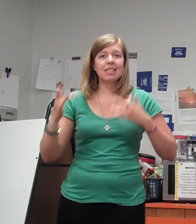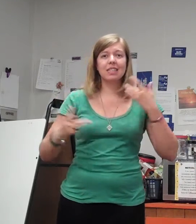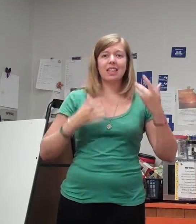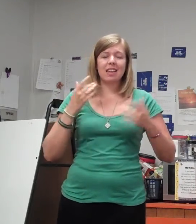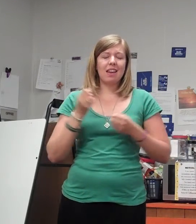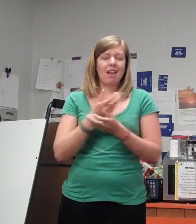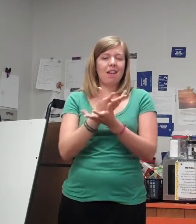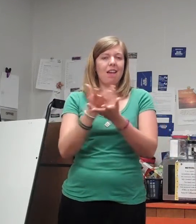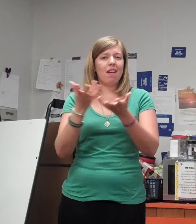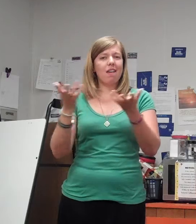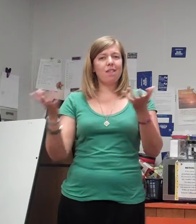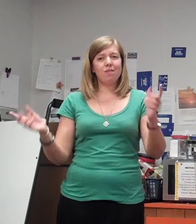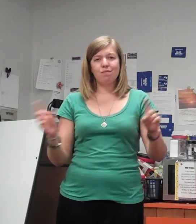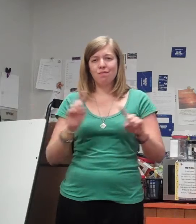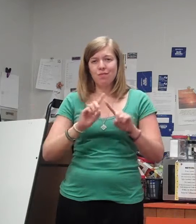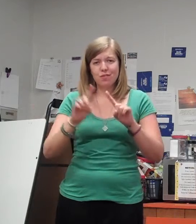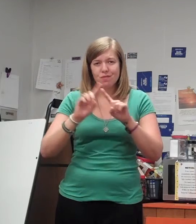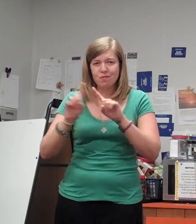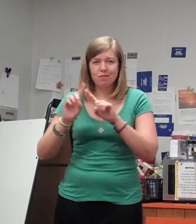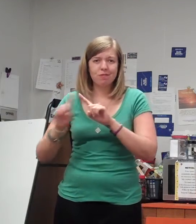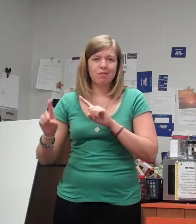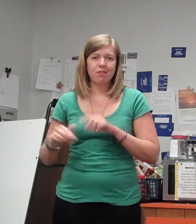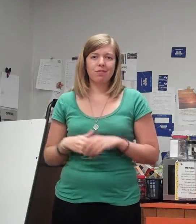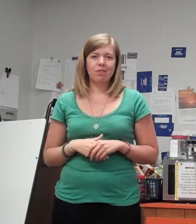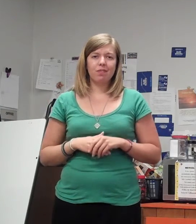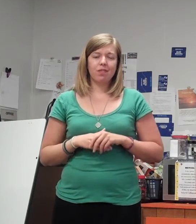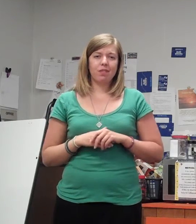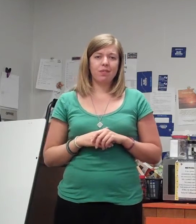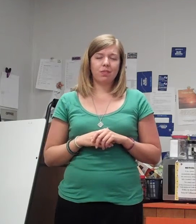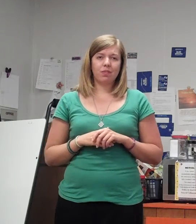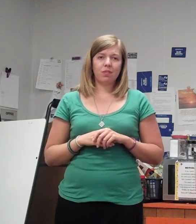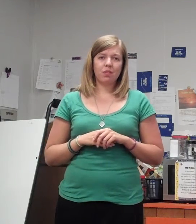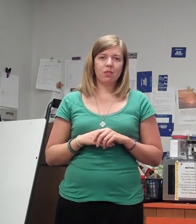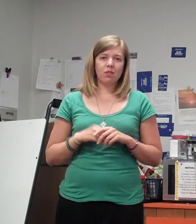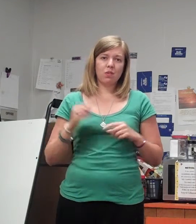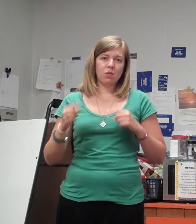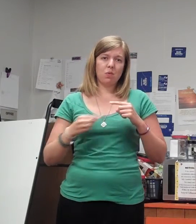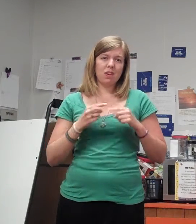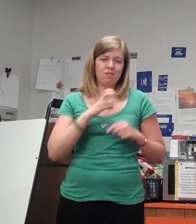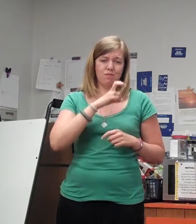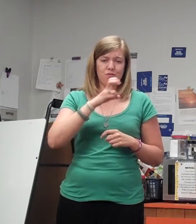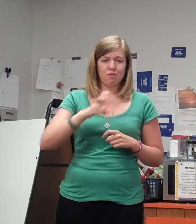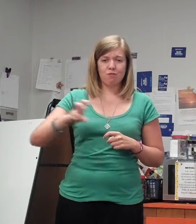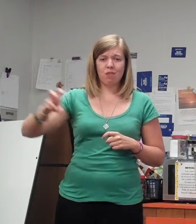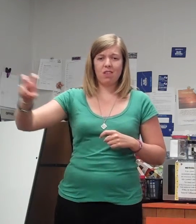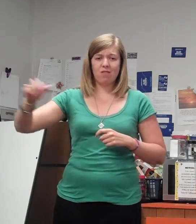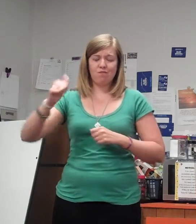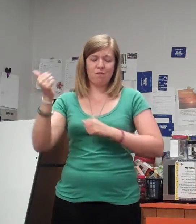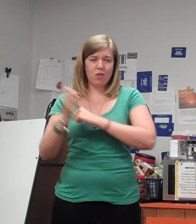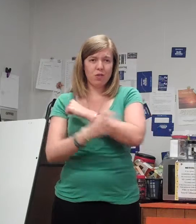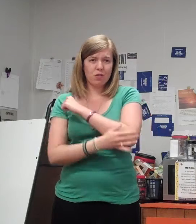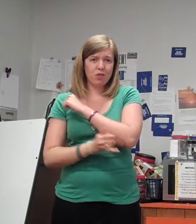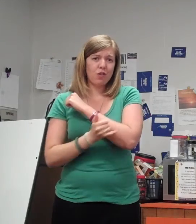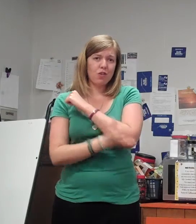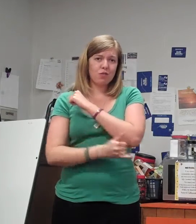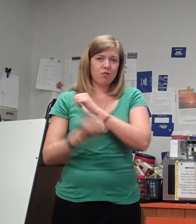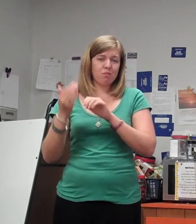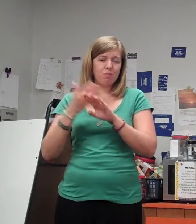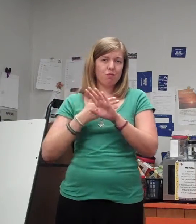different. When I've traveled outside of the country before, I felt that it was more of a